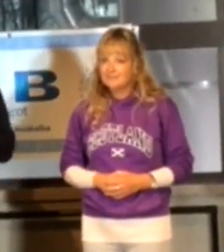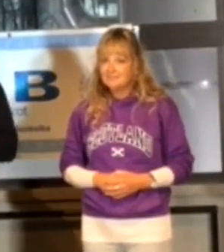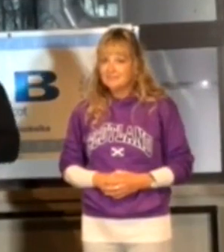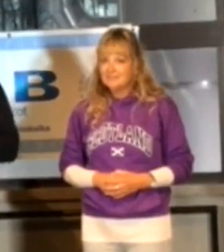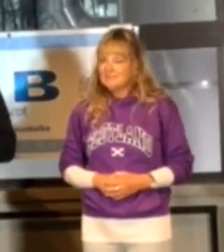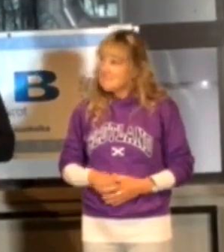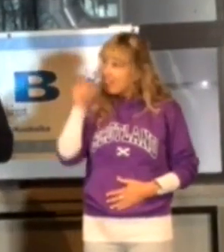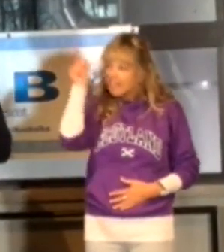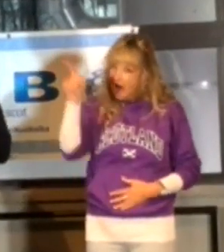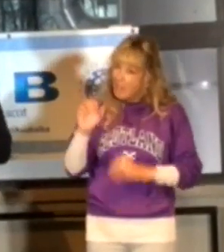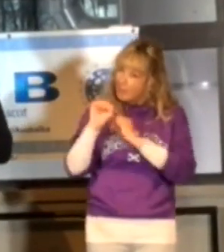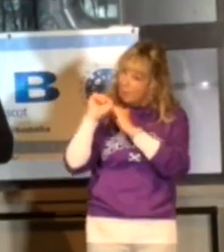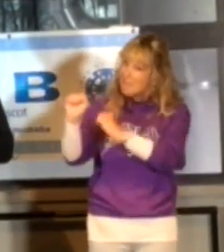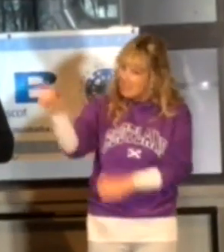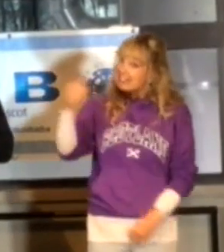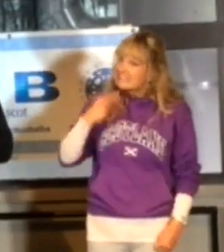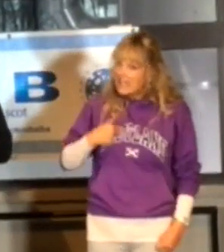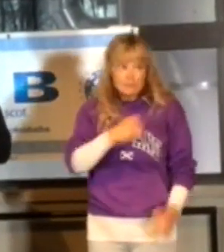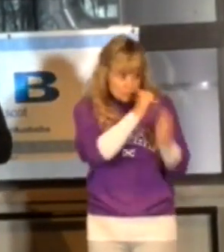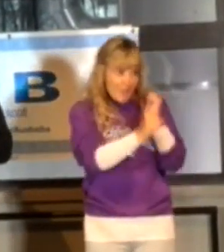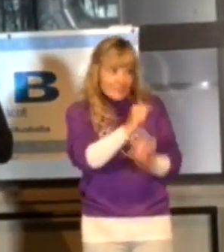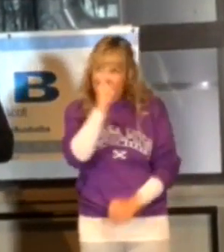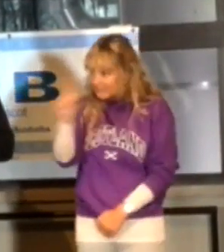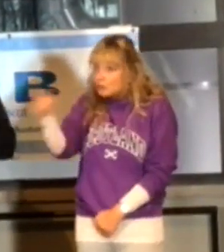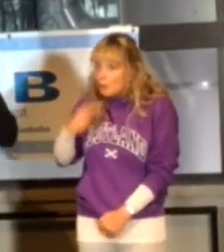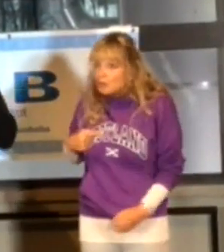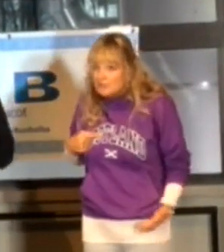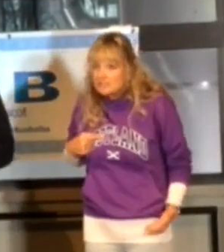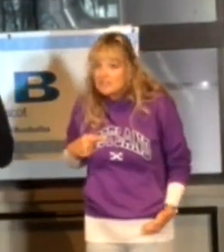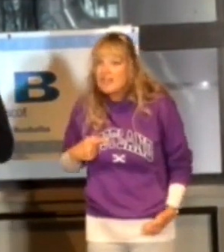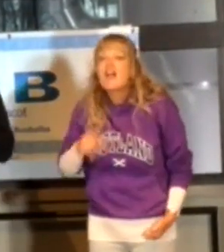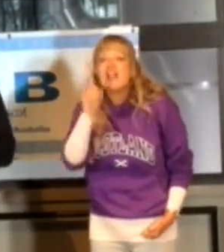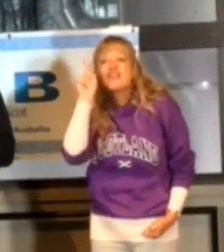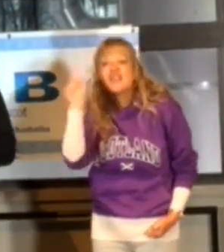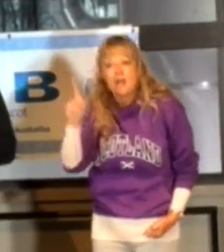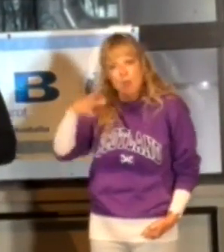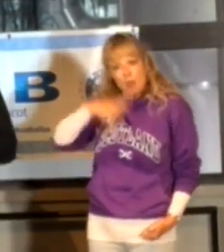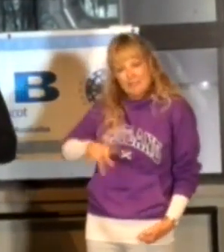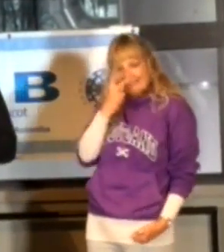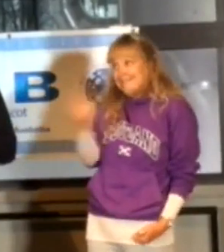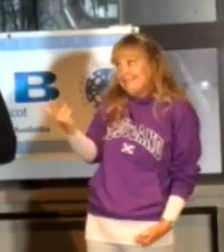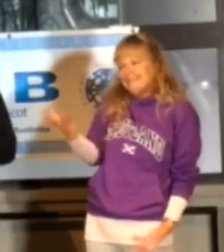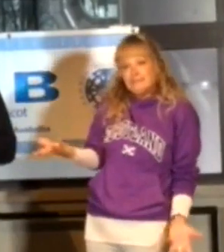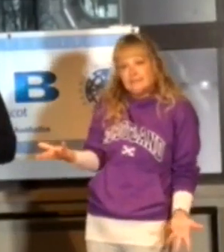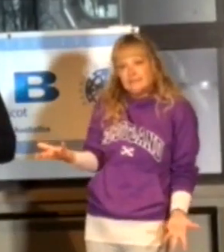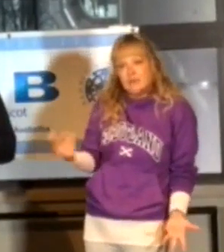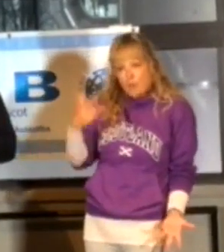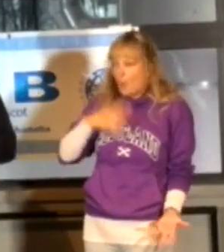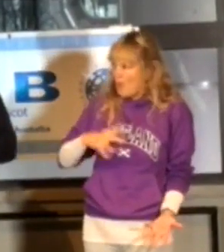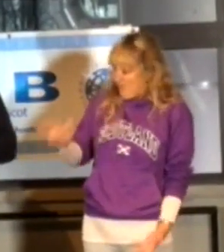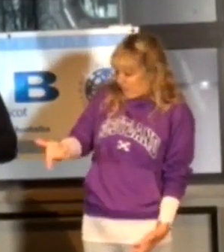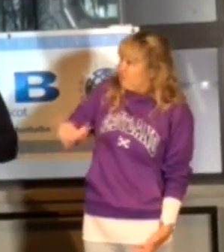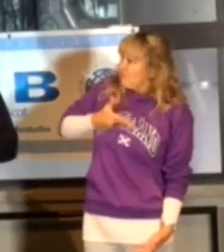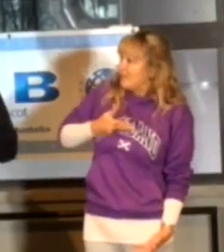That's the commitment that was given, brothers and sisters, and that's the commitment that we